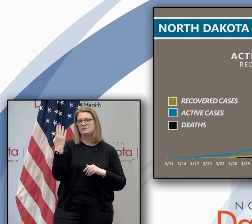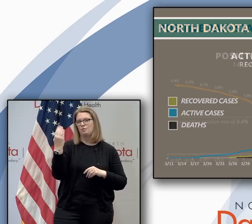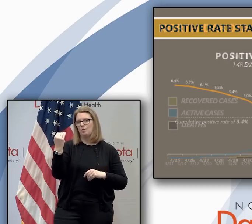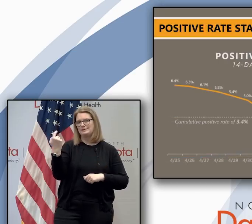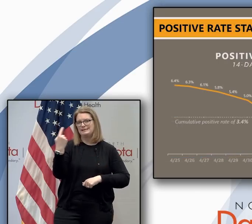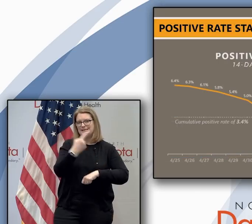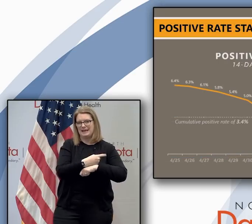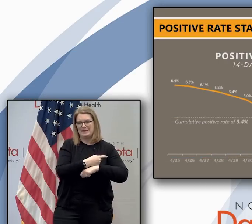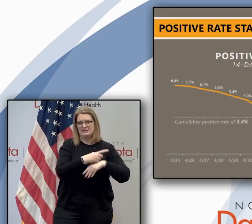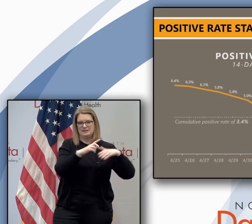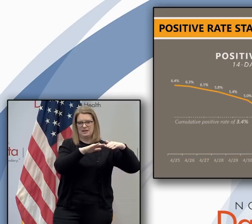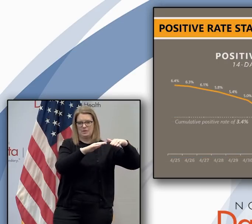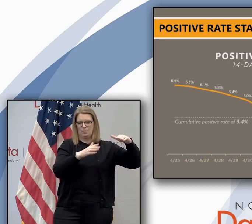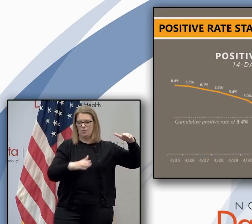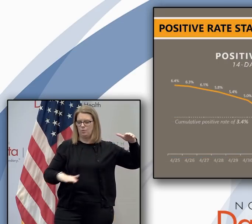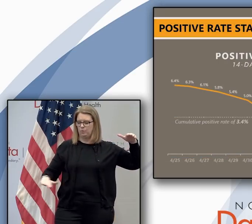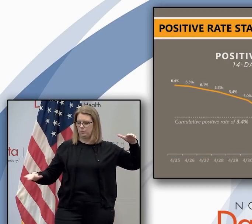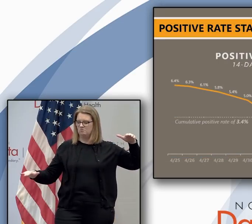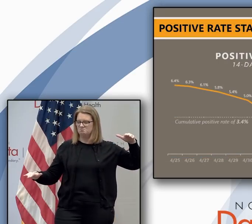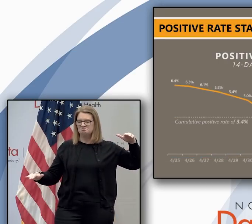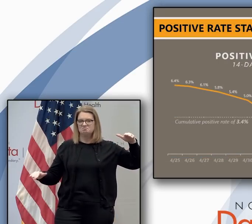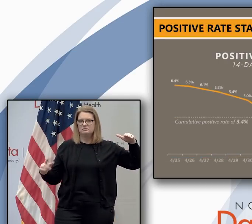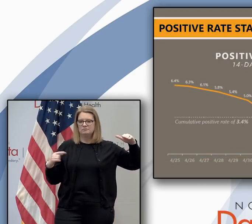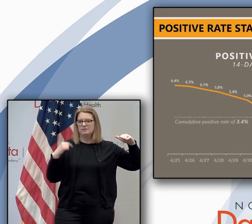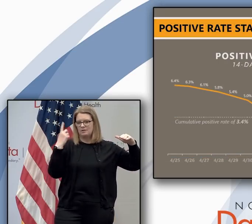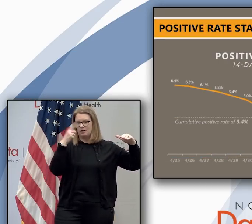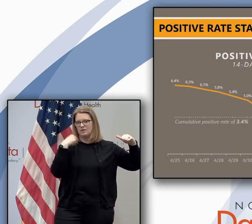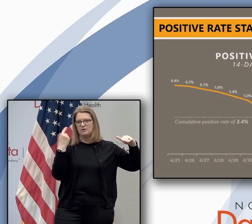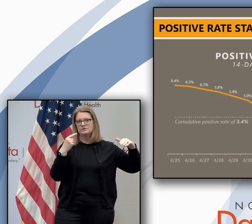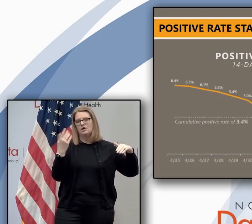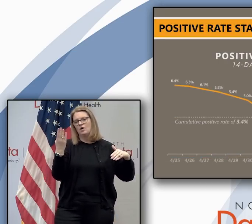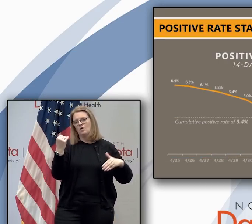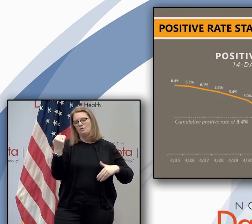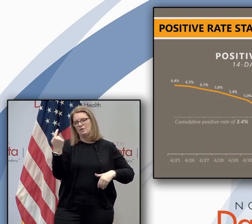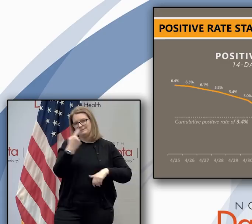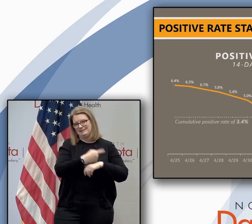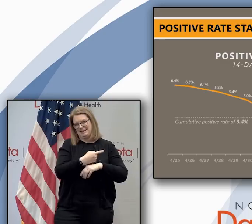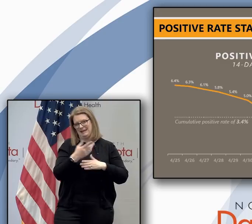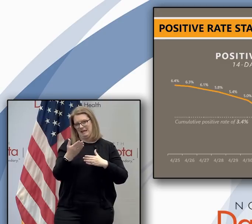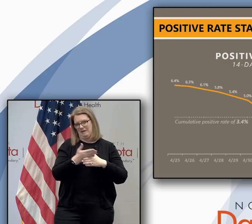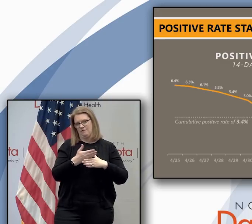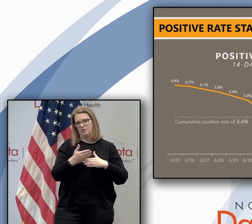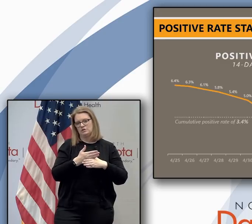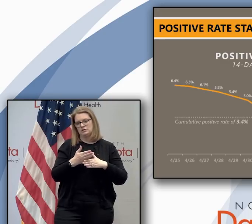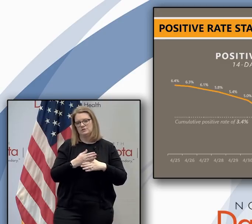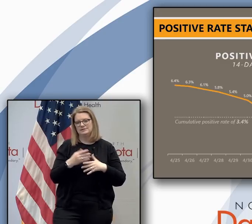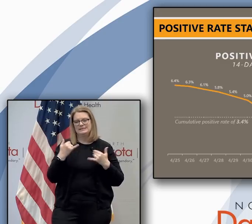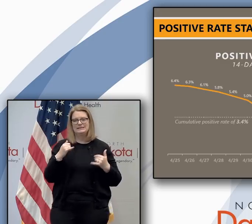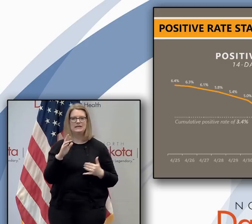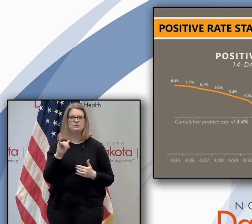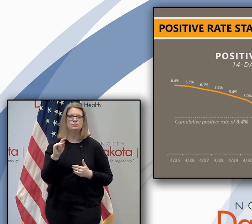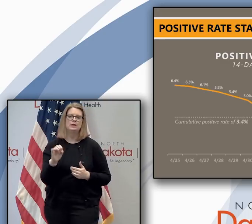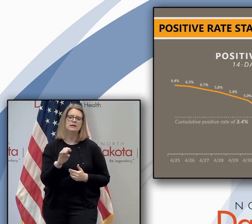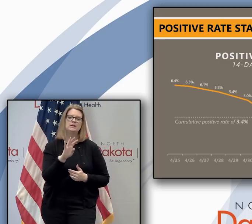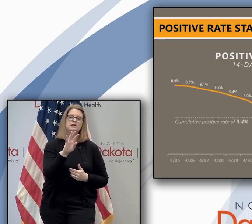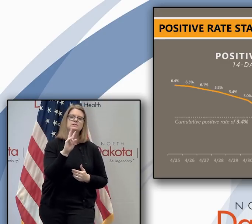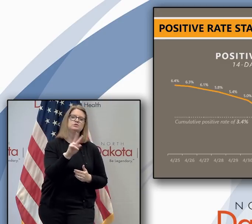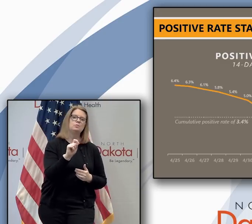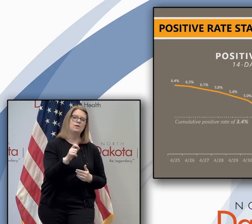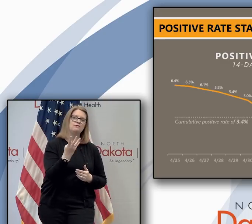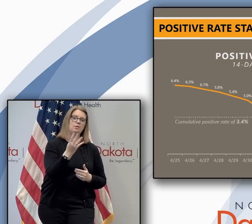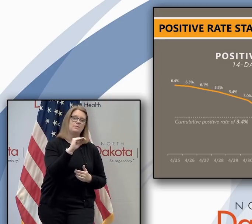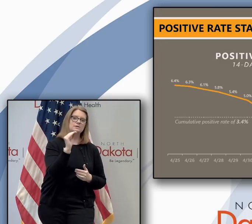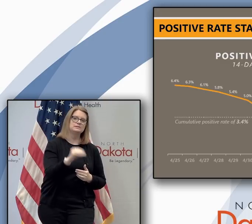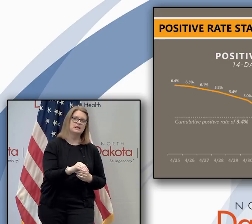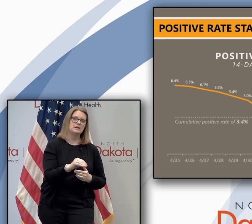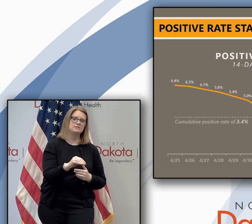days. Again, we like the way this slides. This is our 14-day rolling average. Today's rate is 2.4%. It's